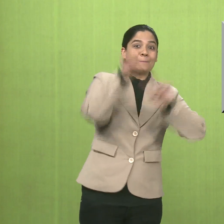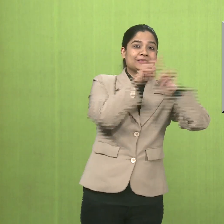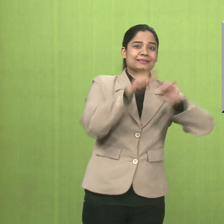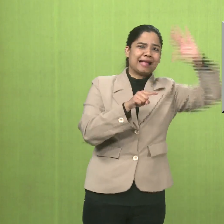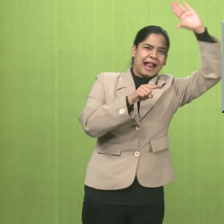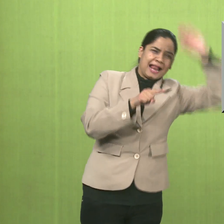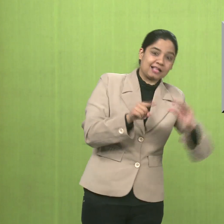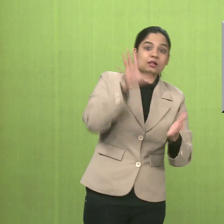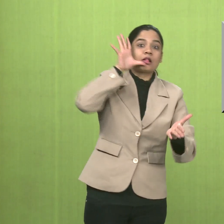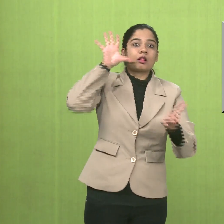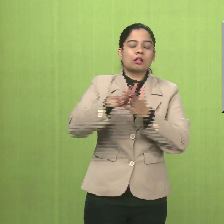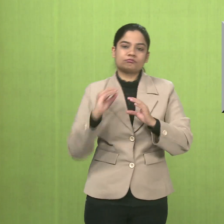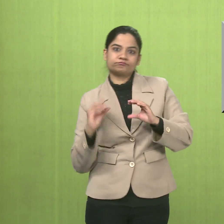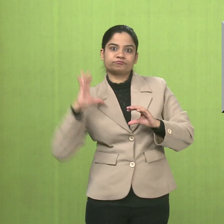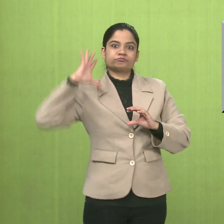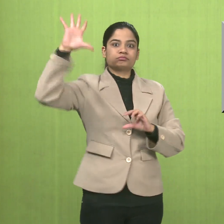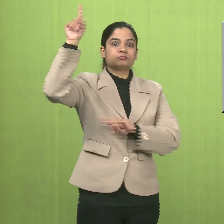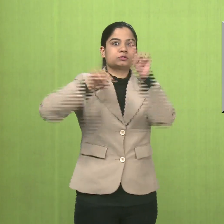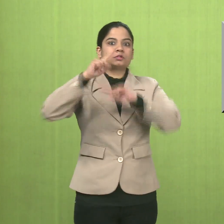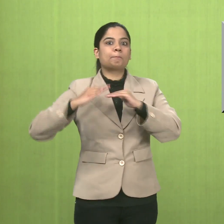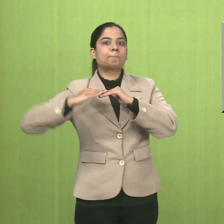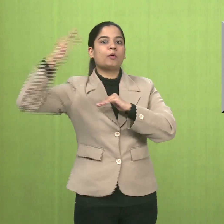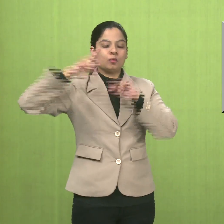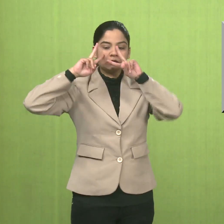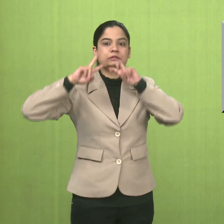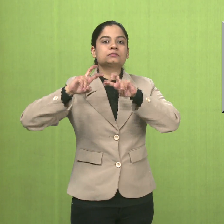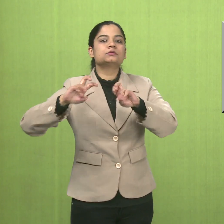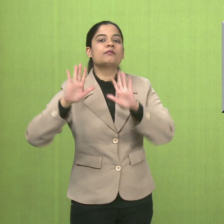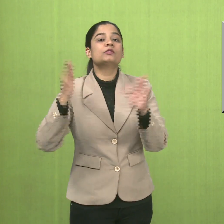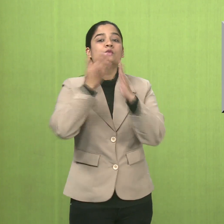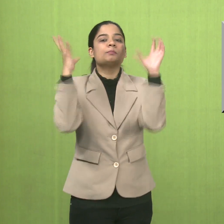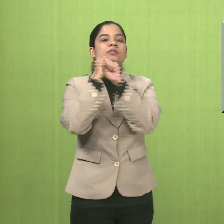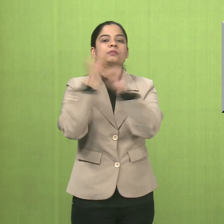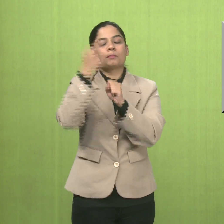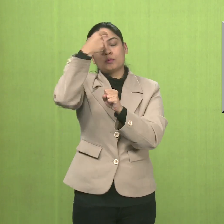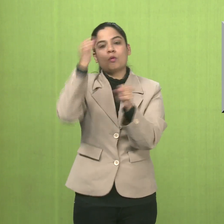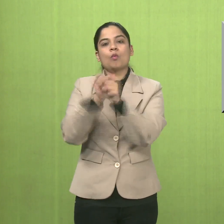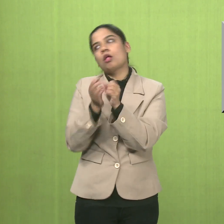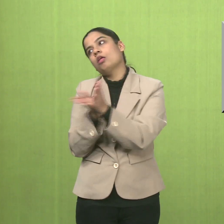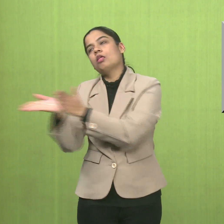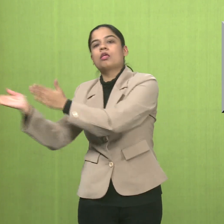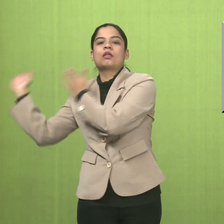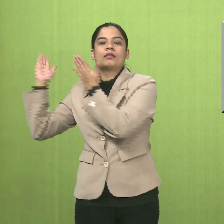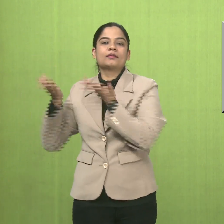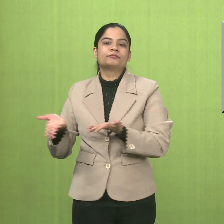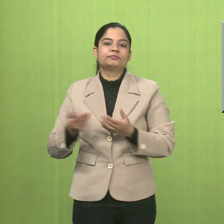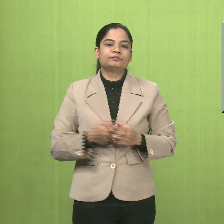dropping out of school. The illiteracy rate of the country is increasing because of that. Because they are missing schooling and the country is becoming more